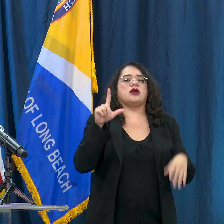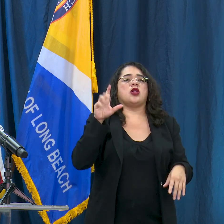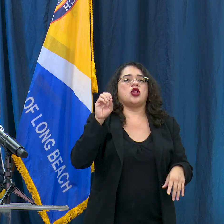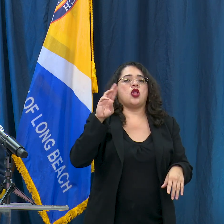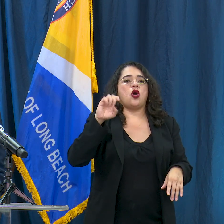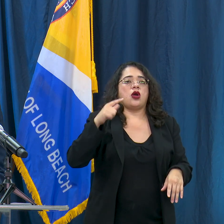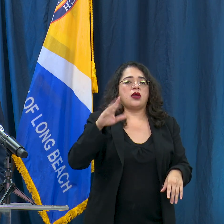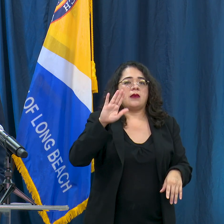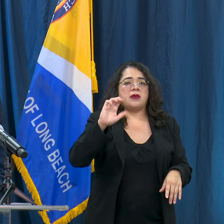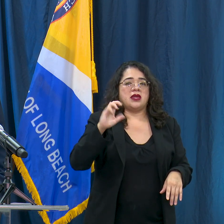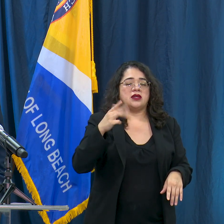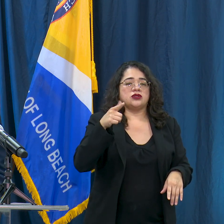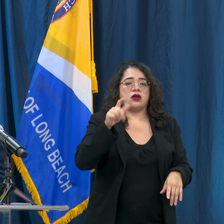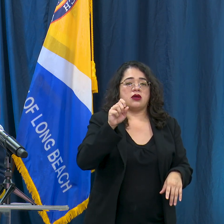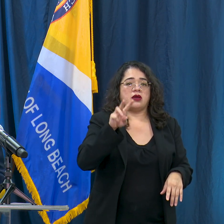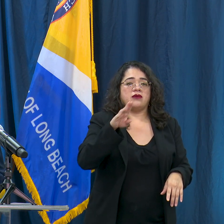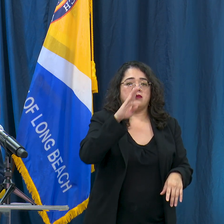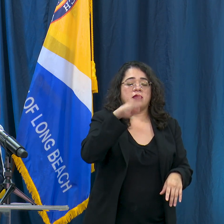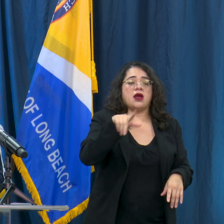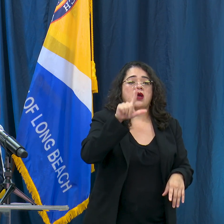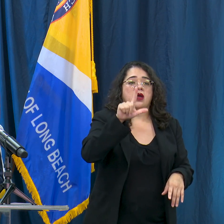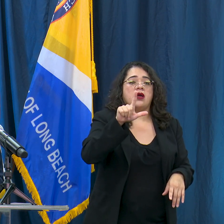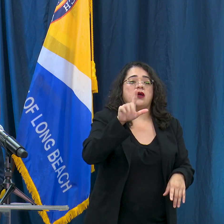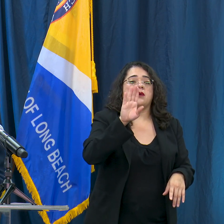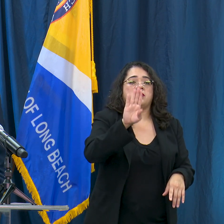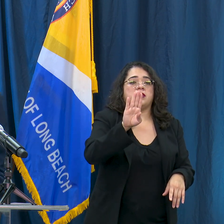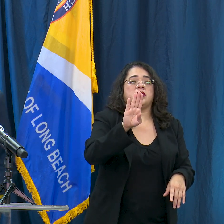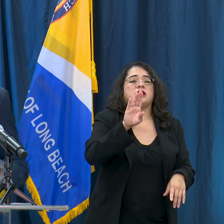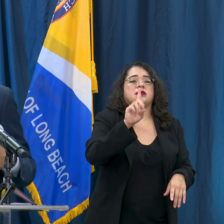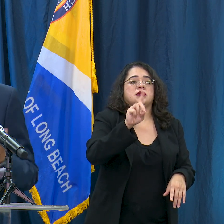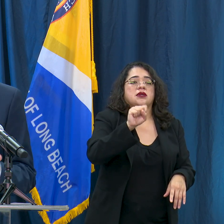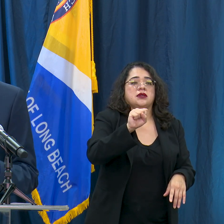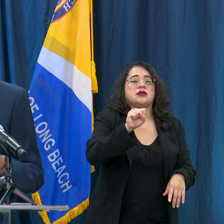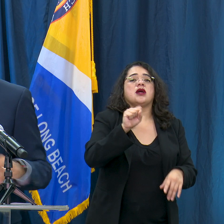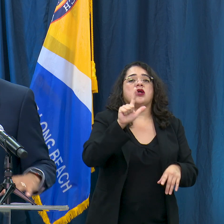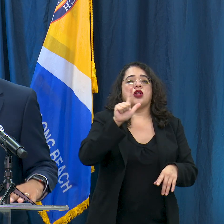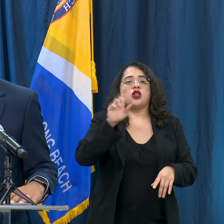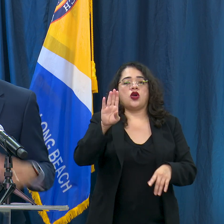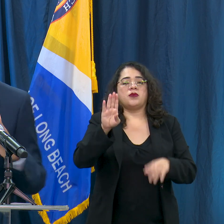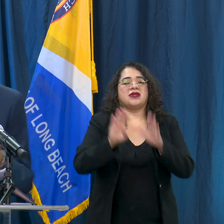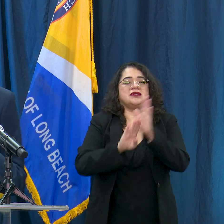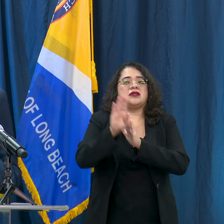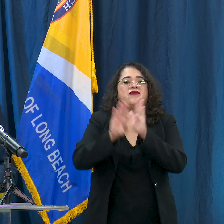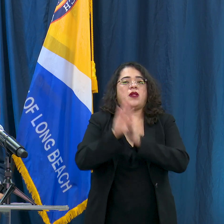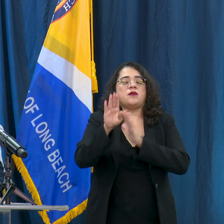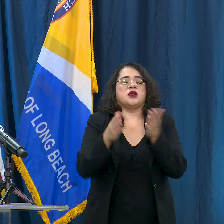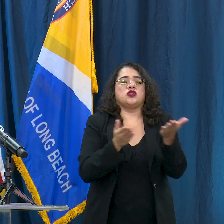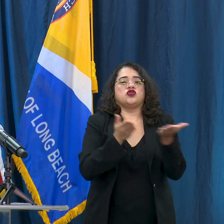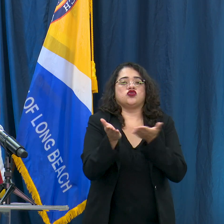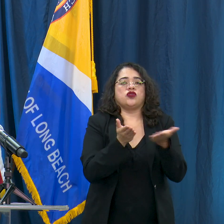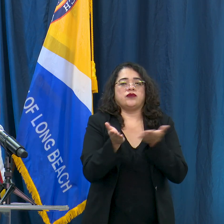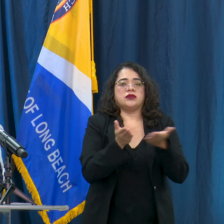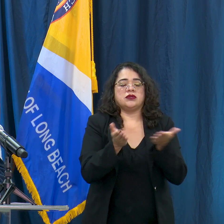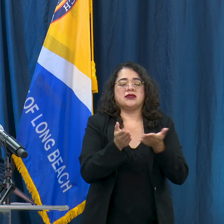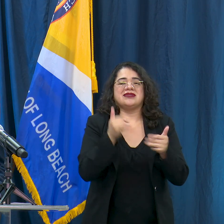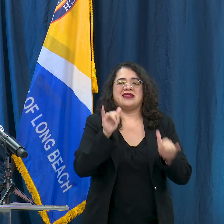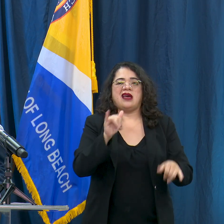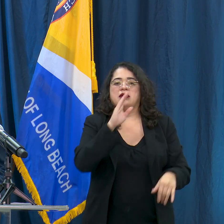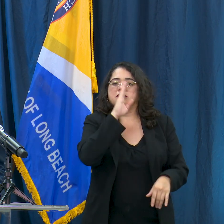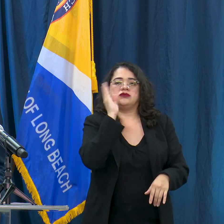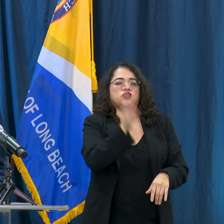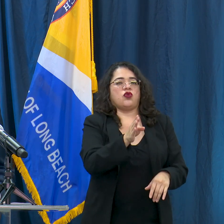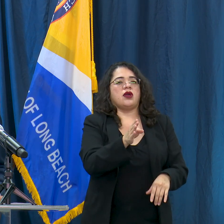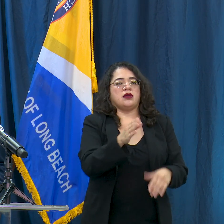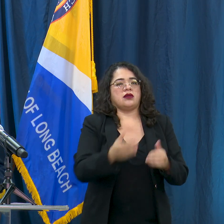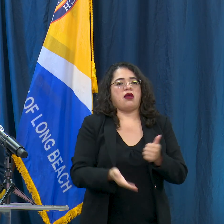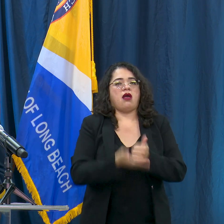LongBeach.gov/LBDS, and that stands for Long Beach Development Services. That's going to be an important assistance, so we look forward to getting that direct help to renters